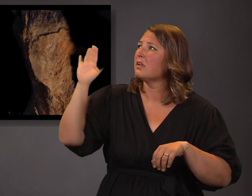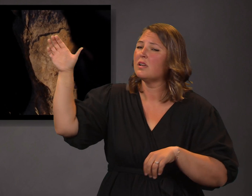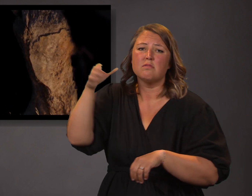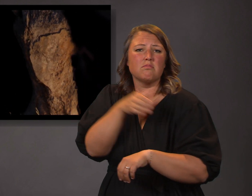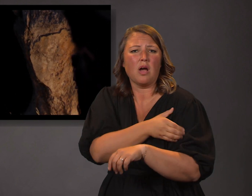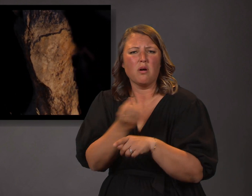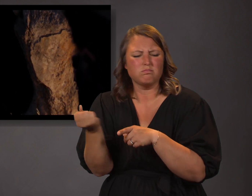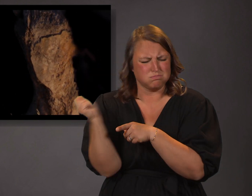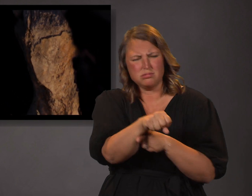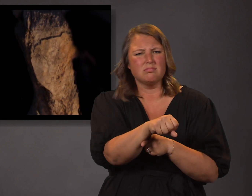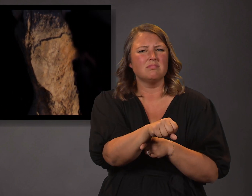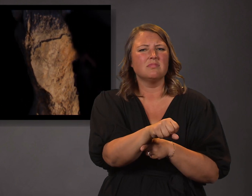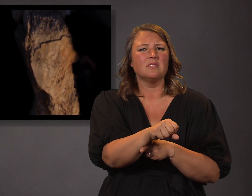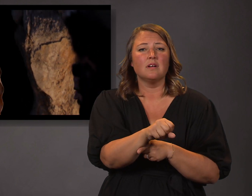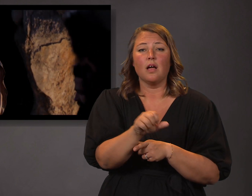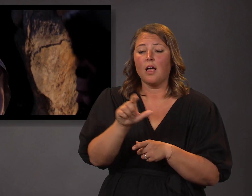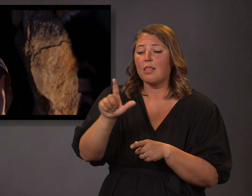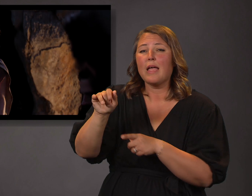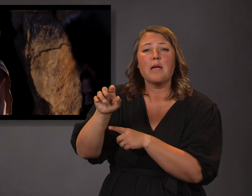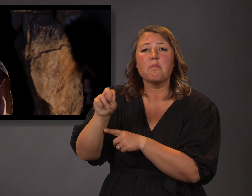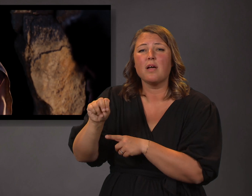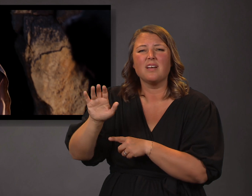He is mightier than all of the earth.